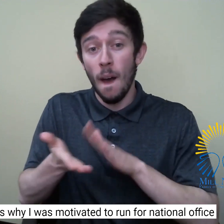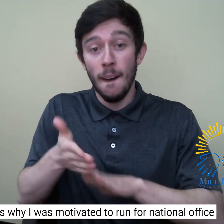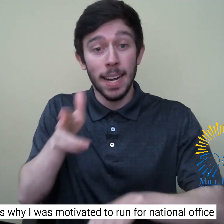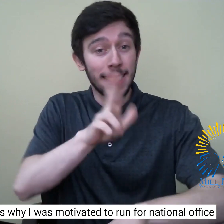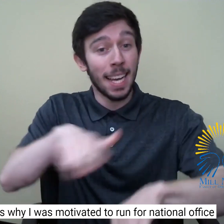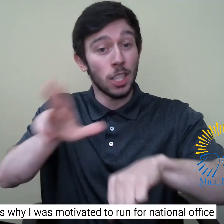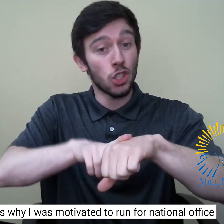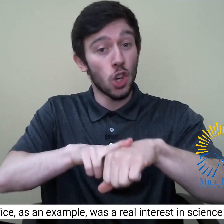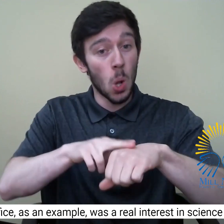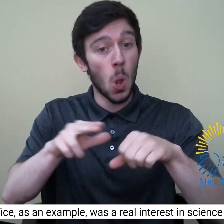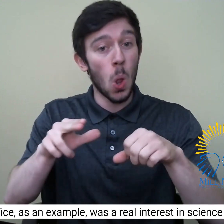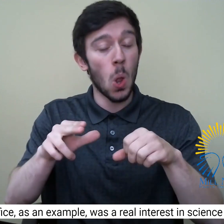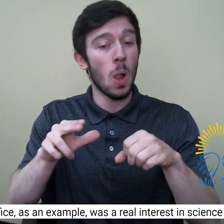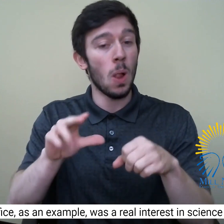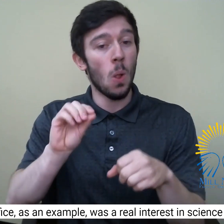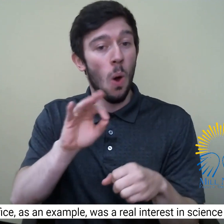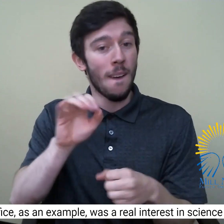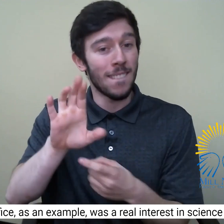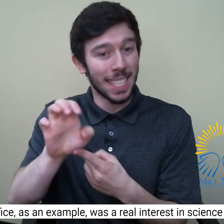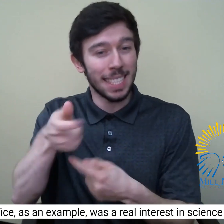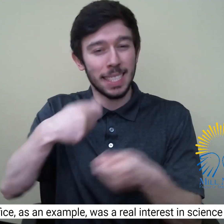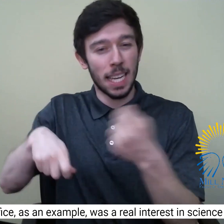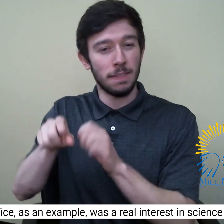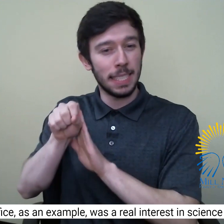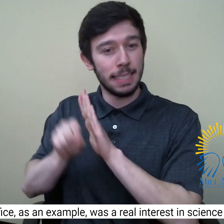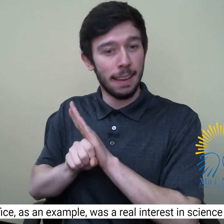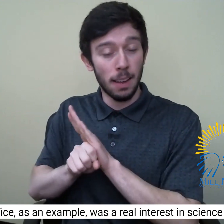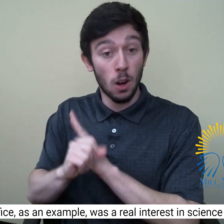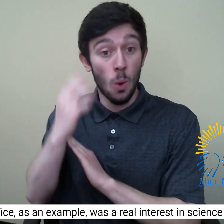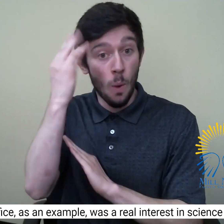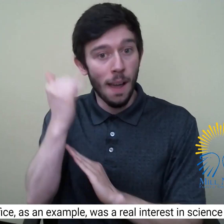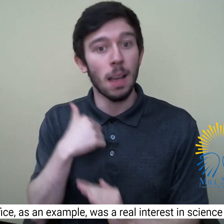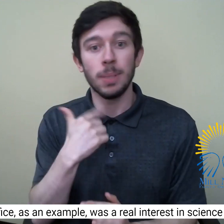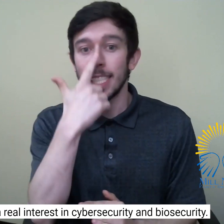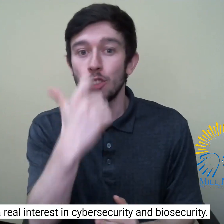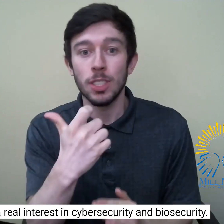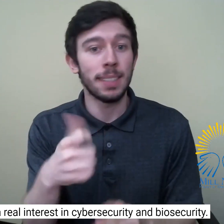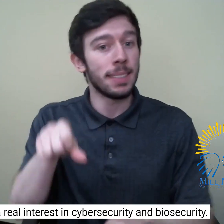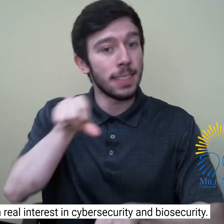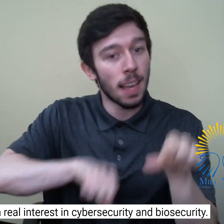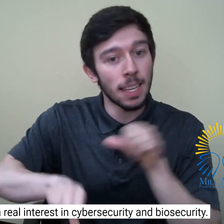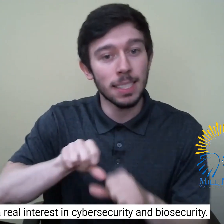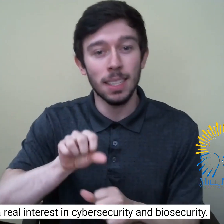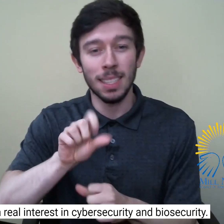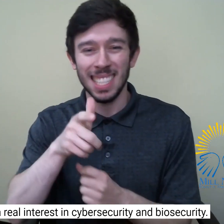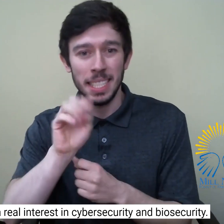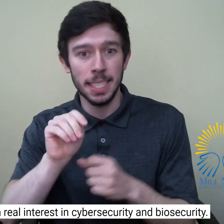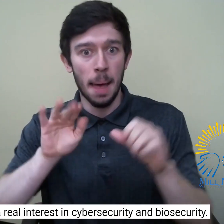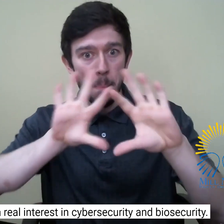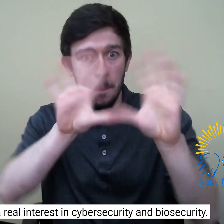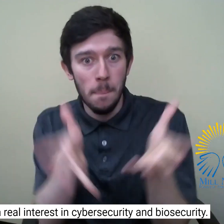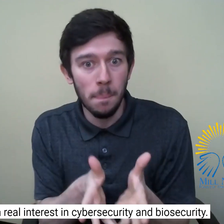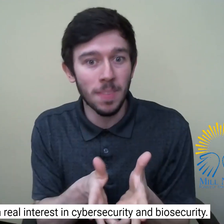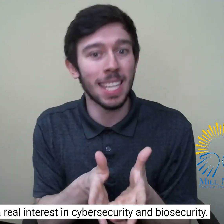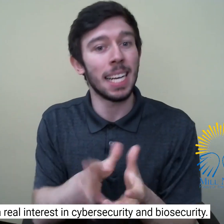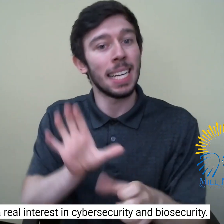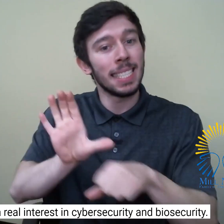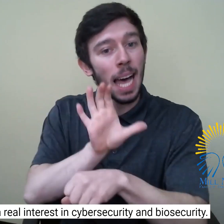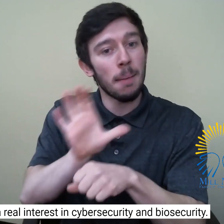national office rather than state office, as an example, was a real interest in science and STEM. and a real interest in cybersecurity